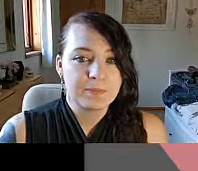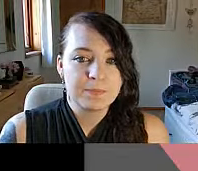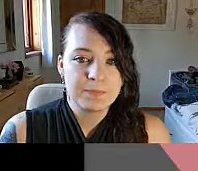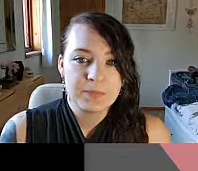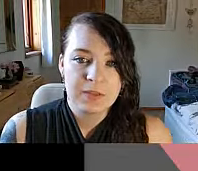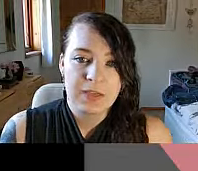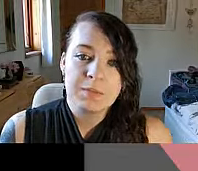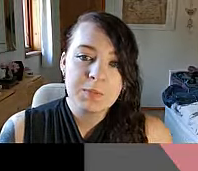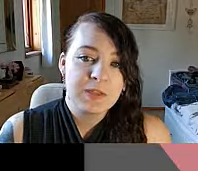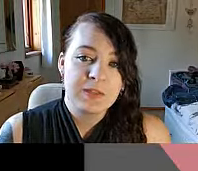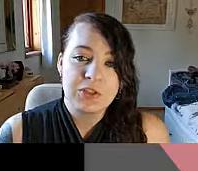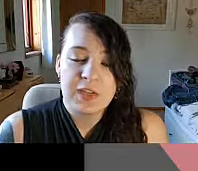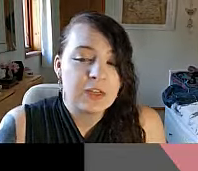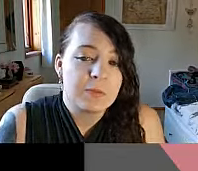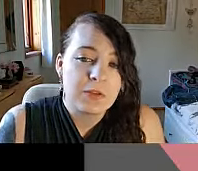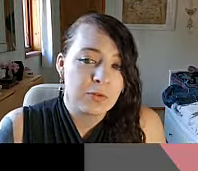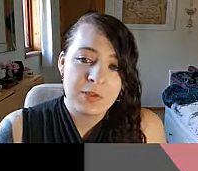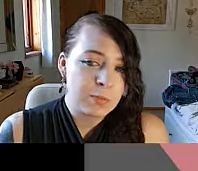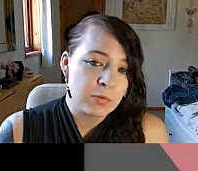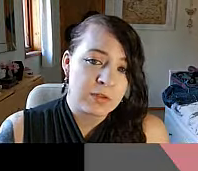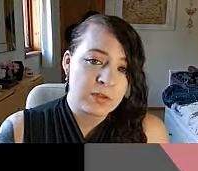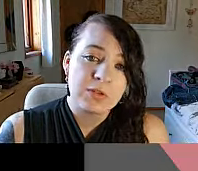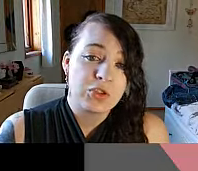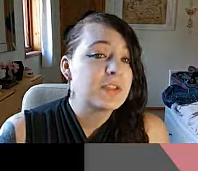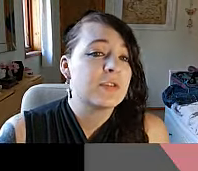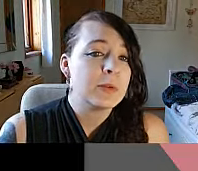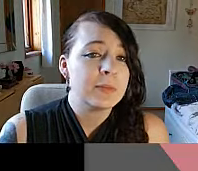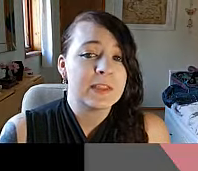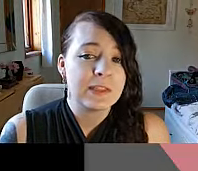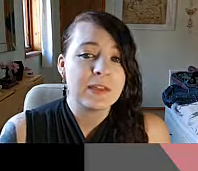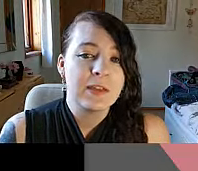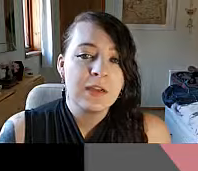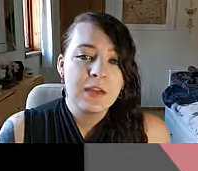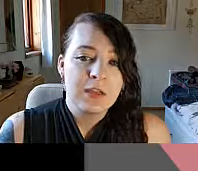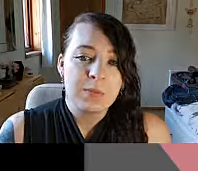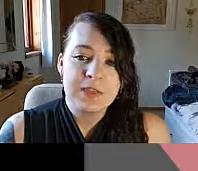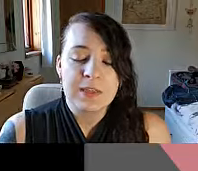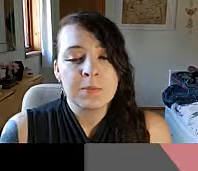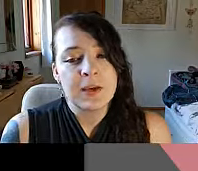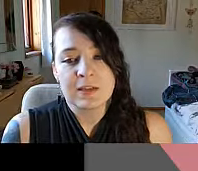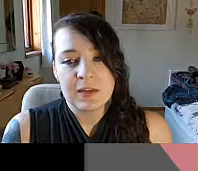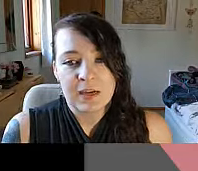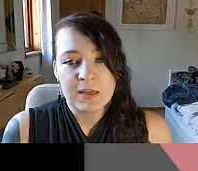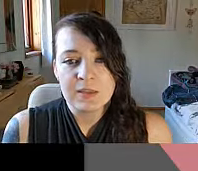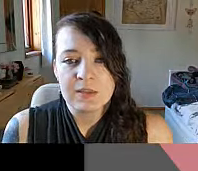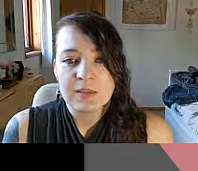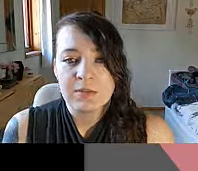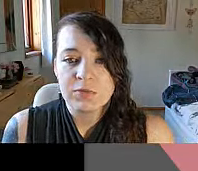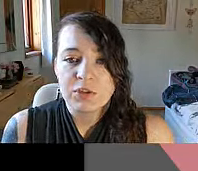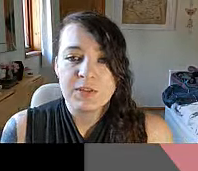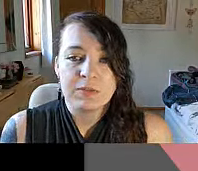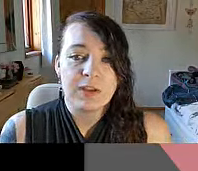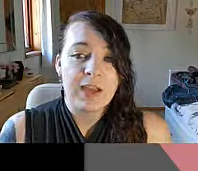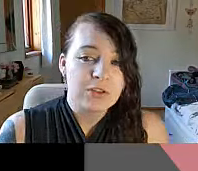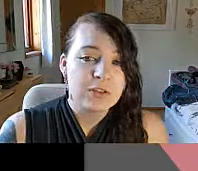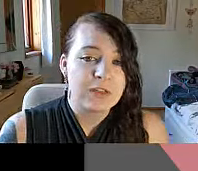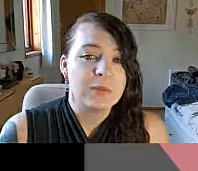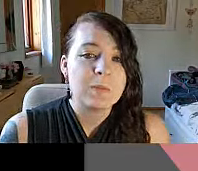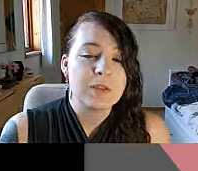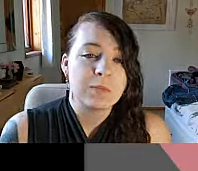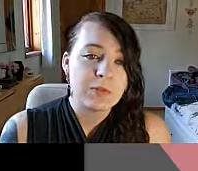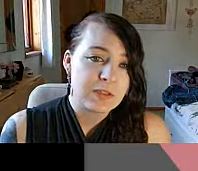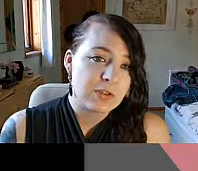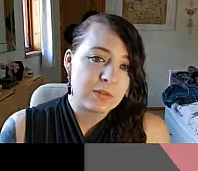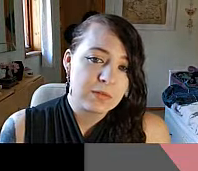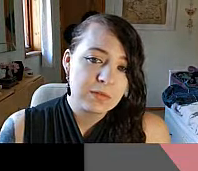Survivor. Game speed just helps across the board, not just for mobility. The biggest impact that it has is in reducing reaction